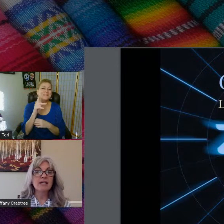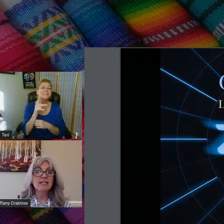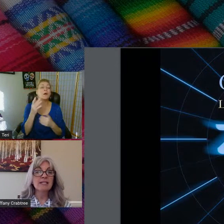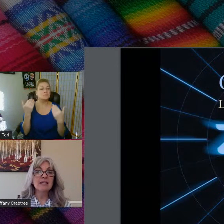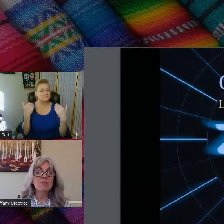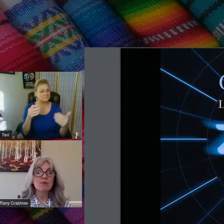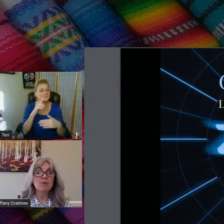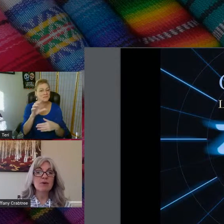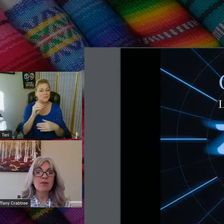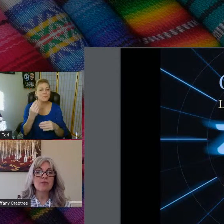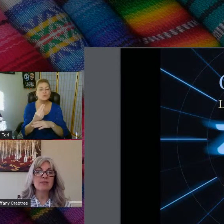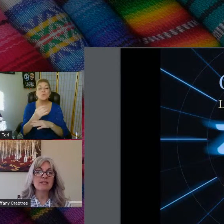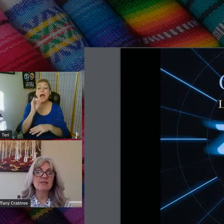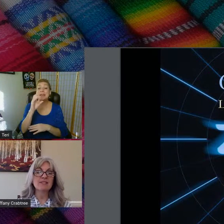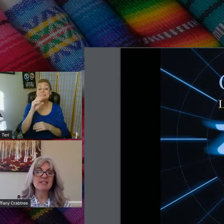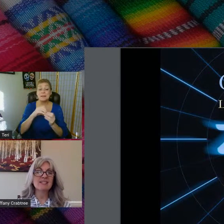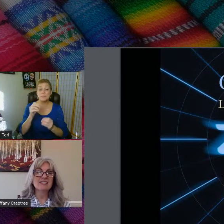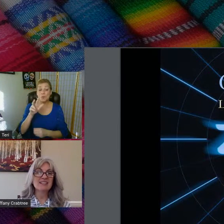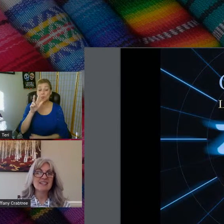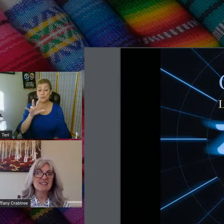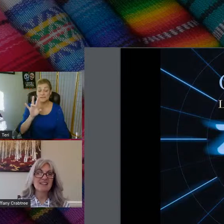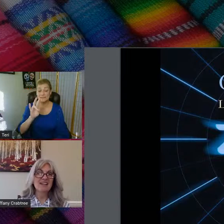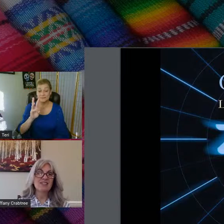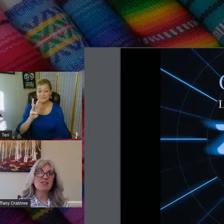and use ID number